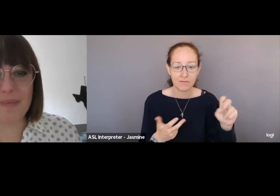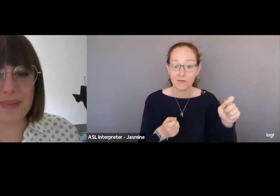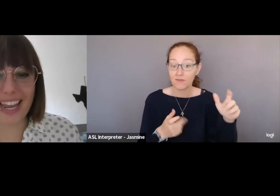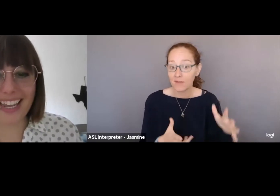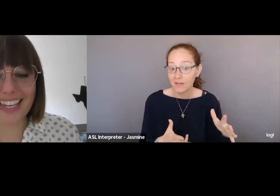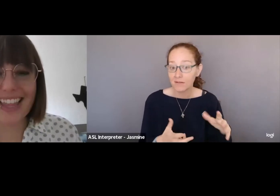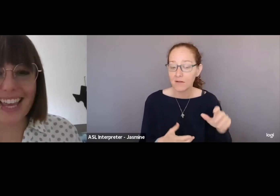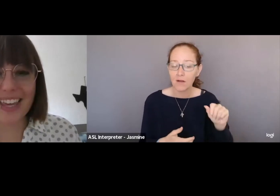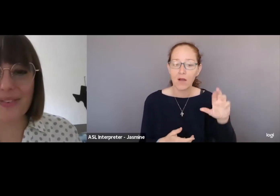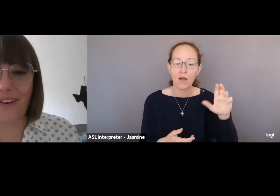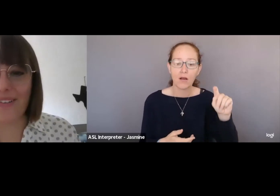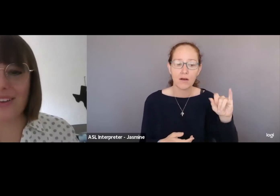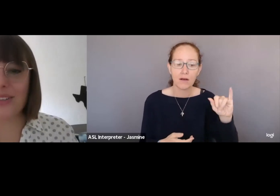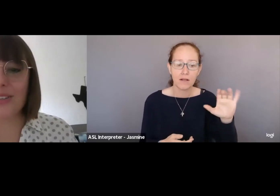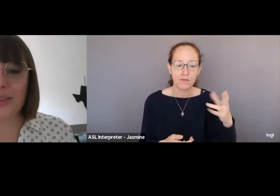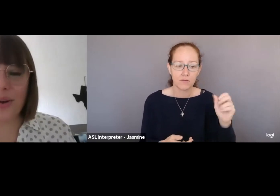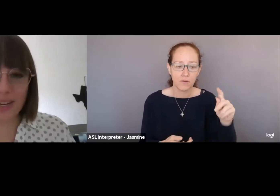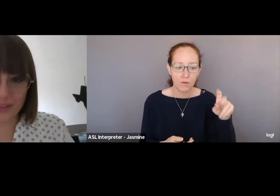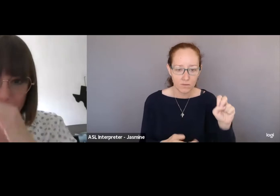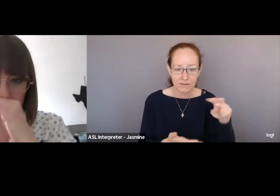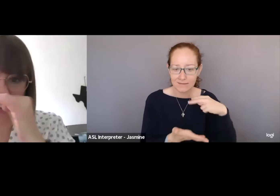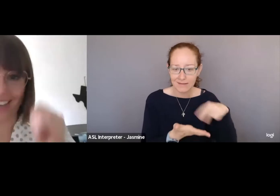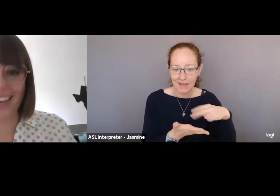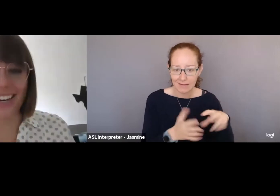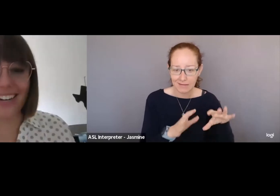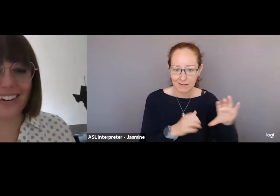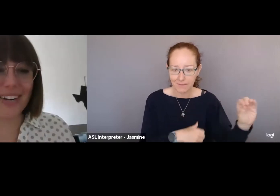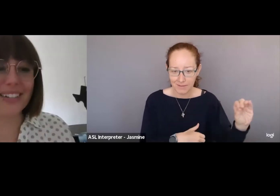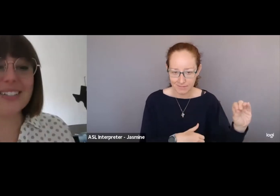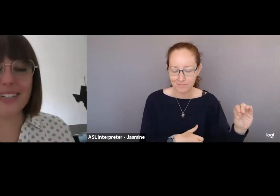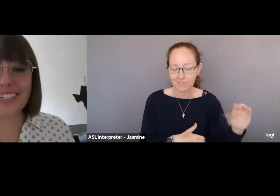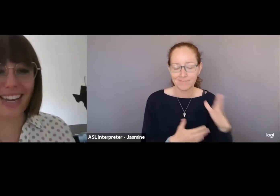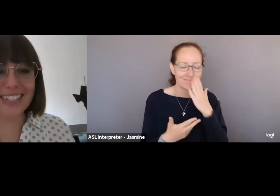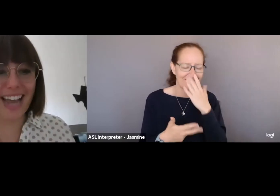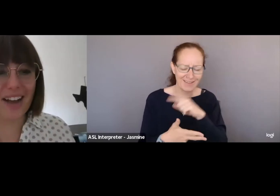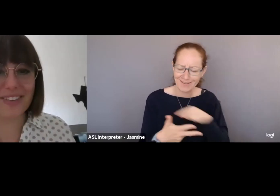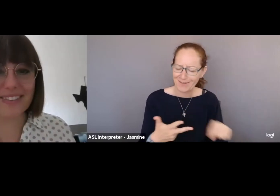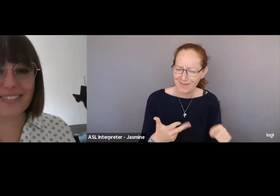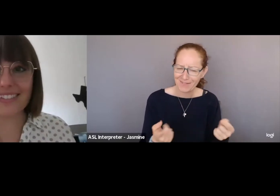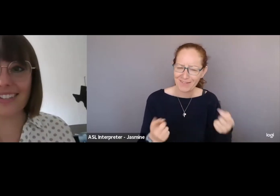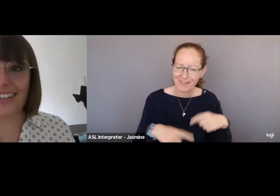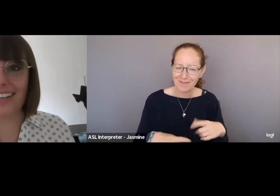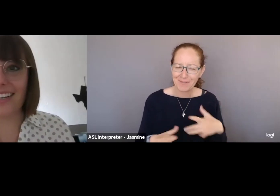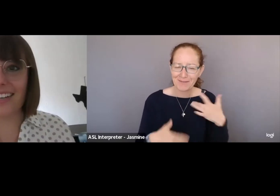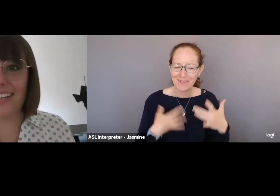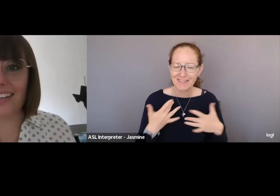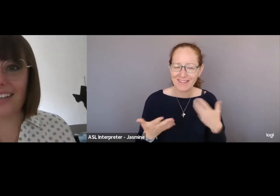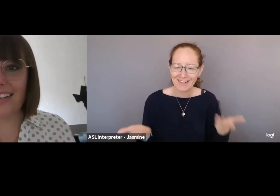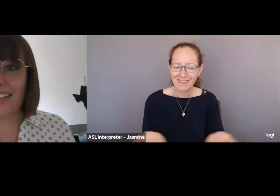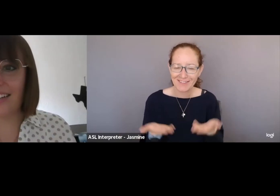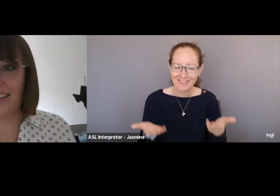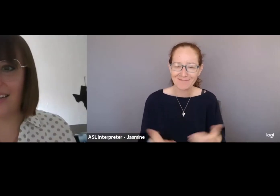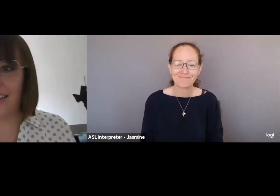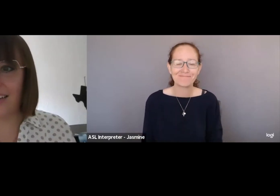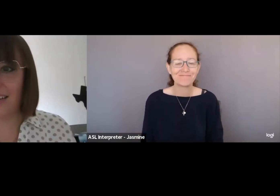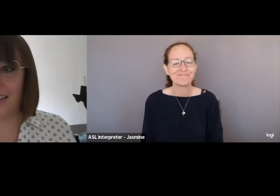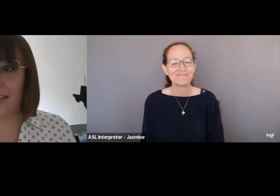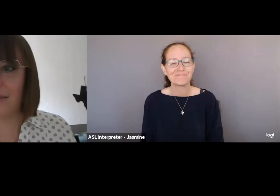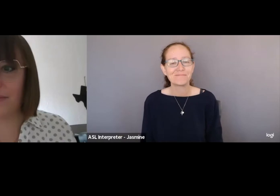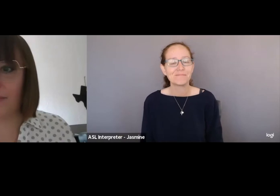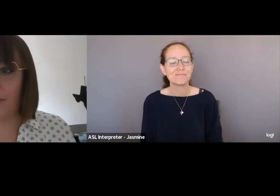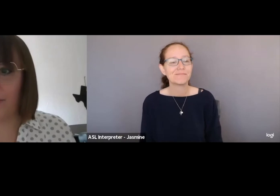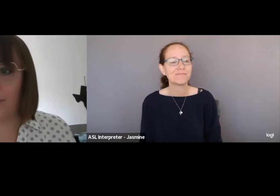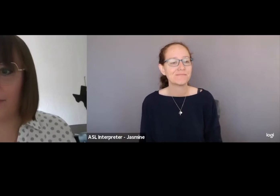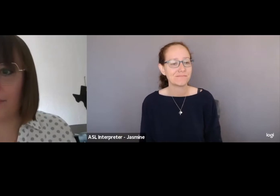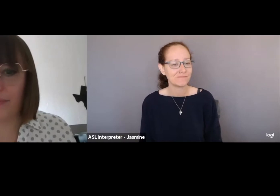Dance Company. Thank you all so much for being here. We are so excited to have you. Thank you,